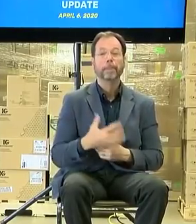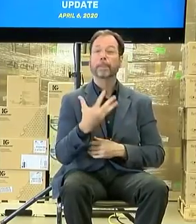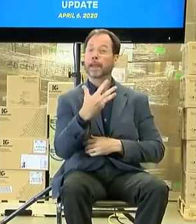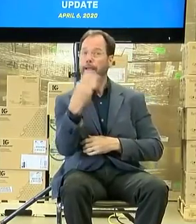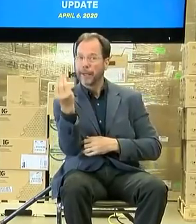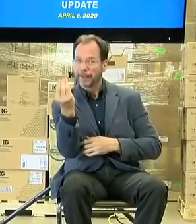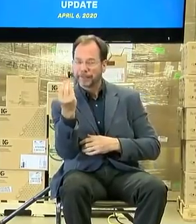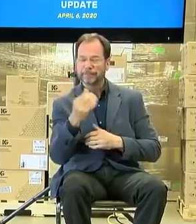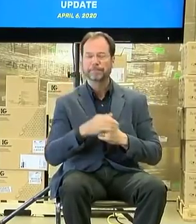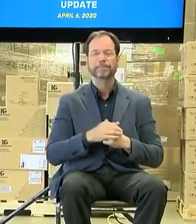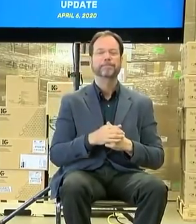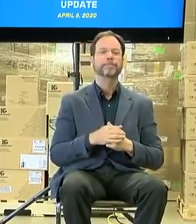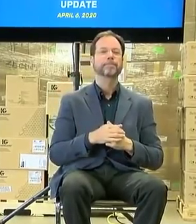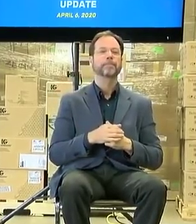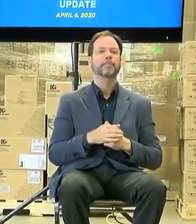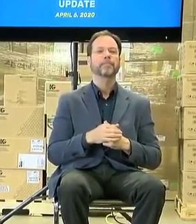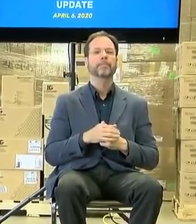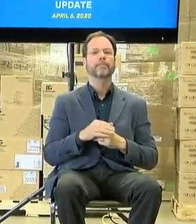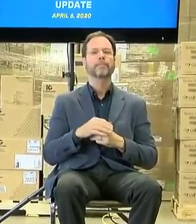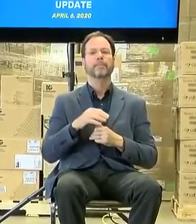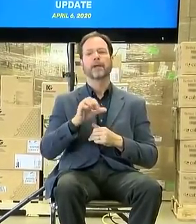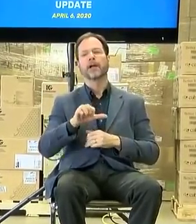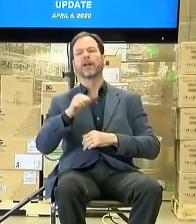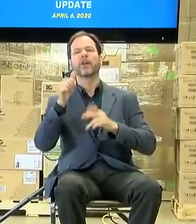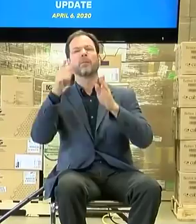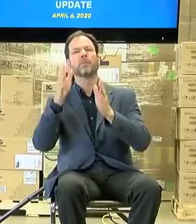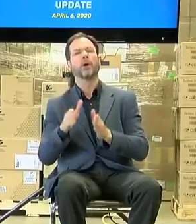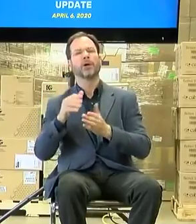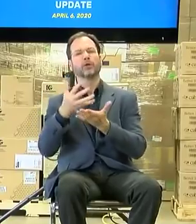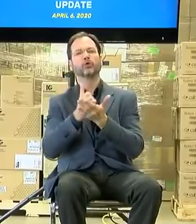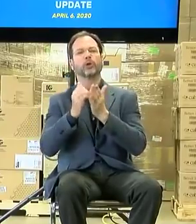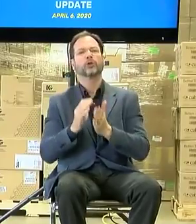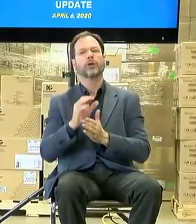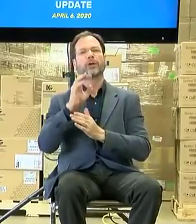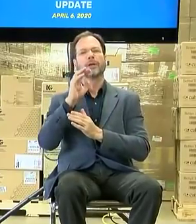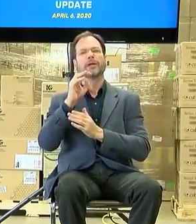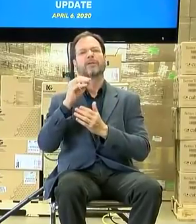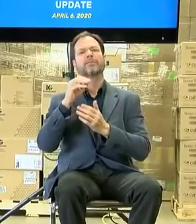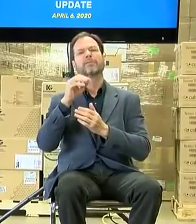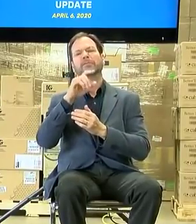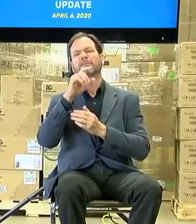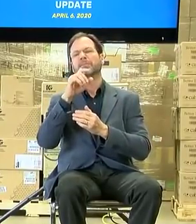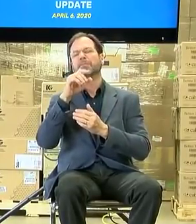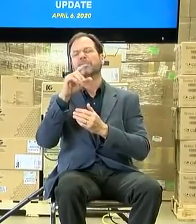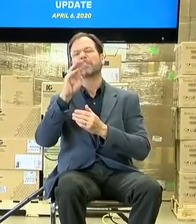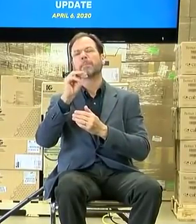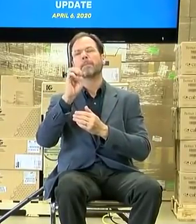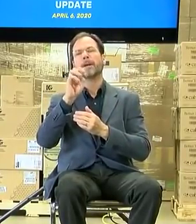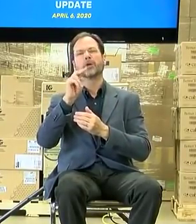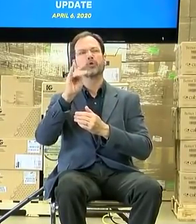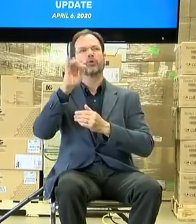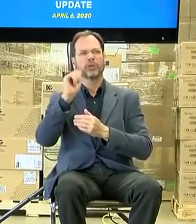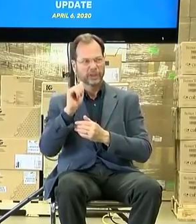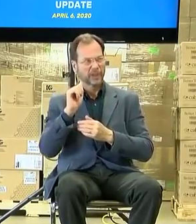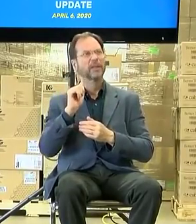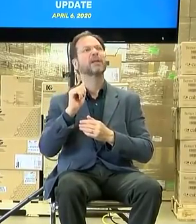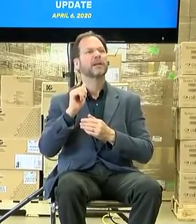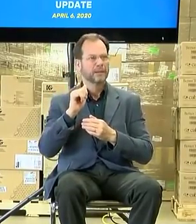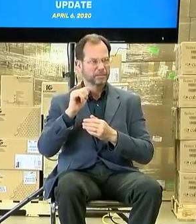Also, in presentation by Treasury Secretary Mnuchin, he said that